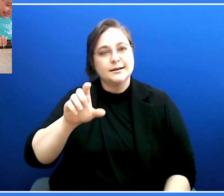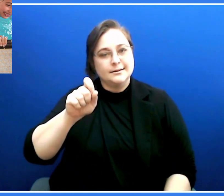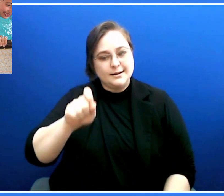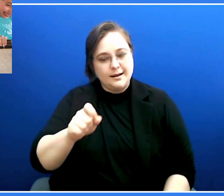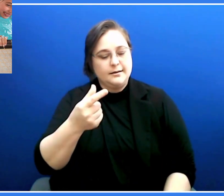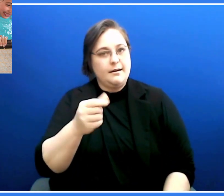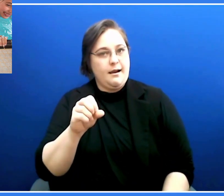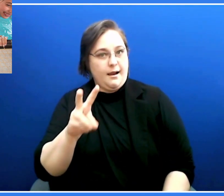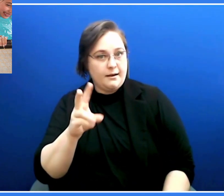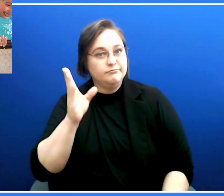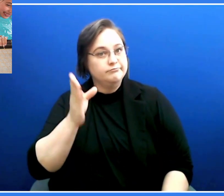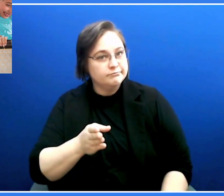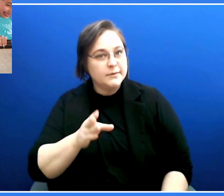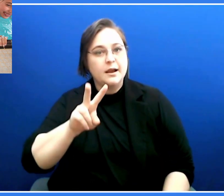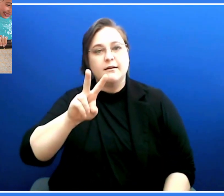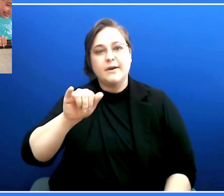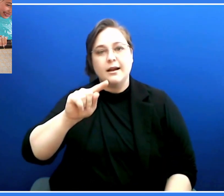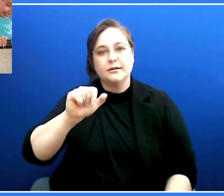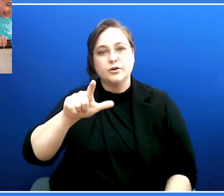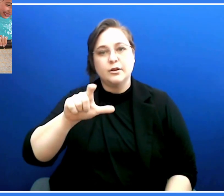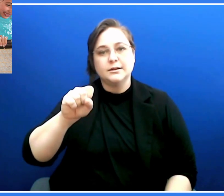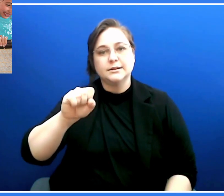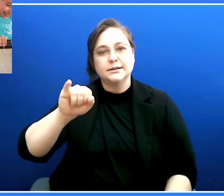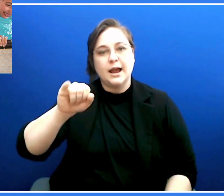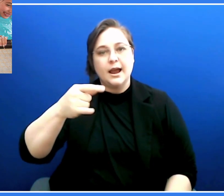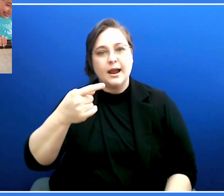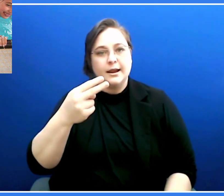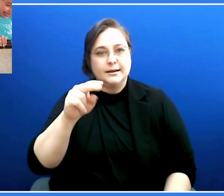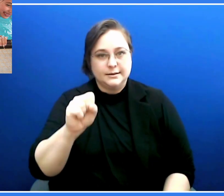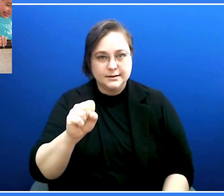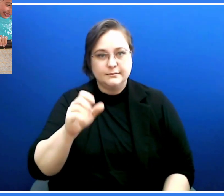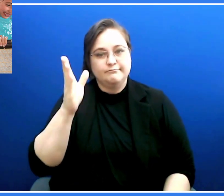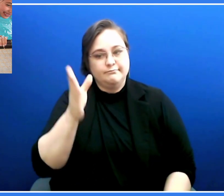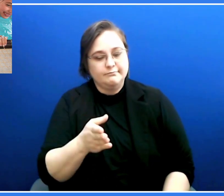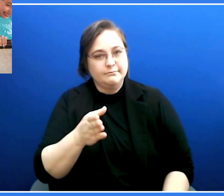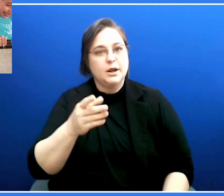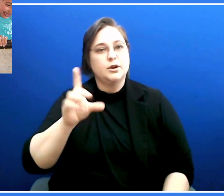forward slash vital signs forward slash drowning.